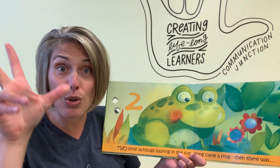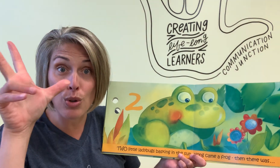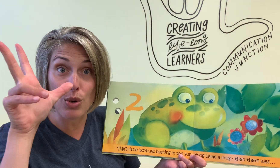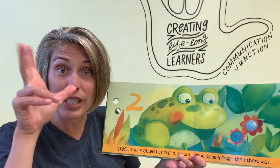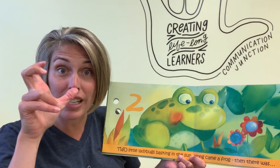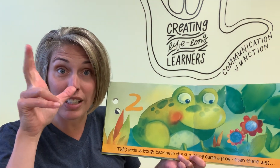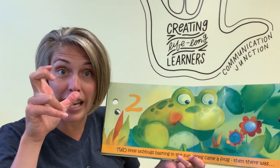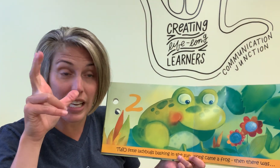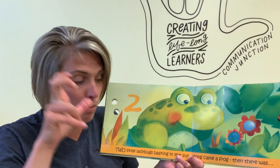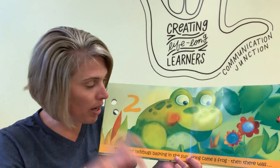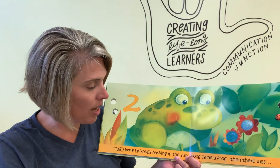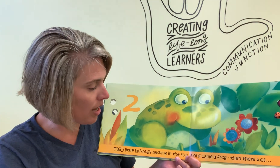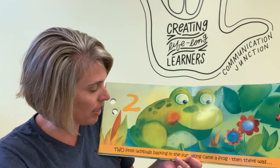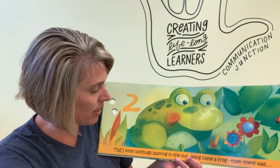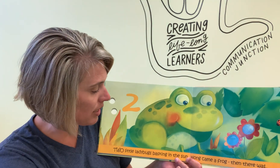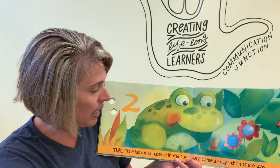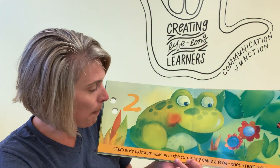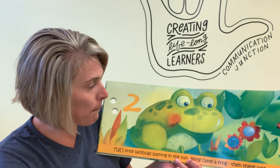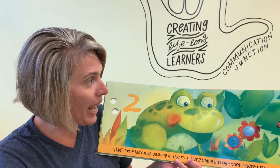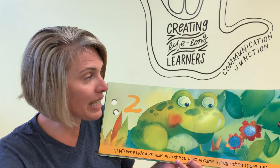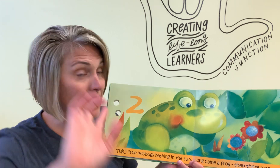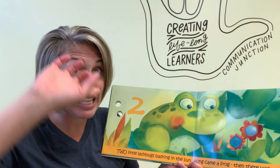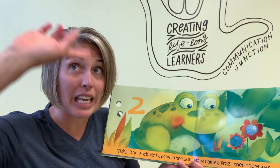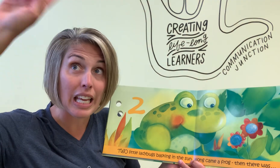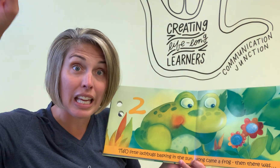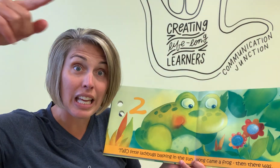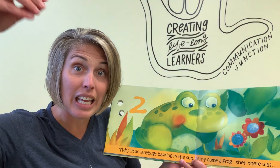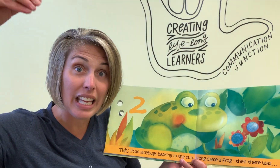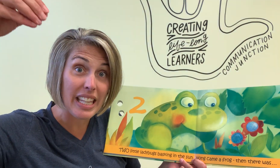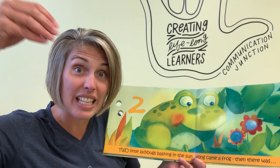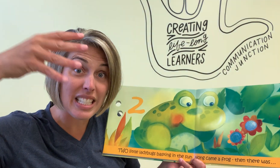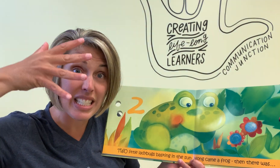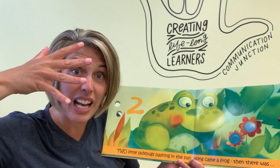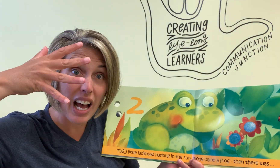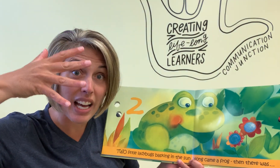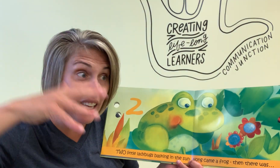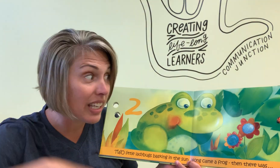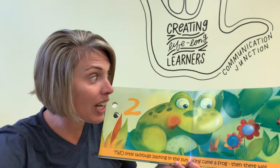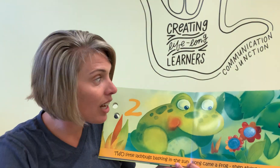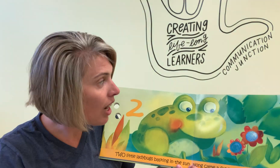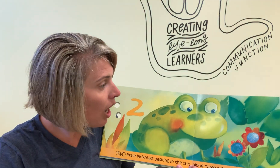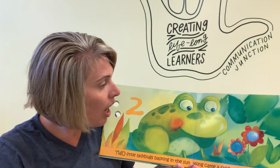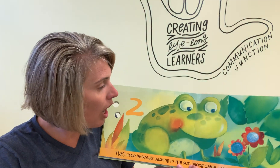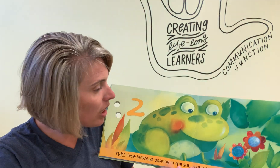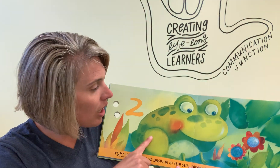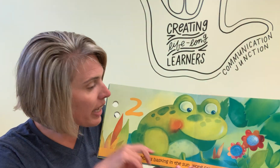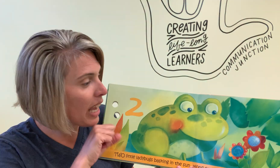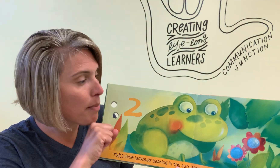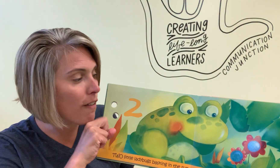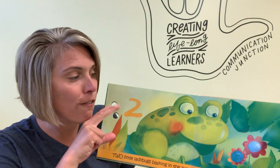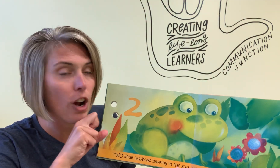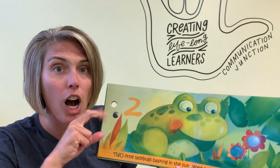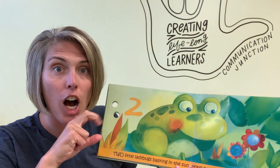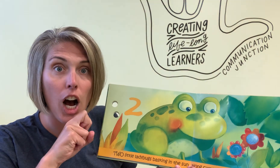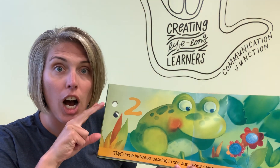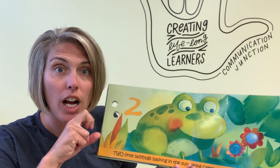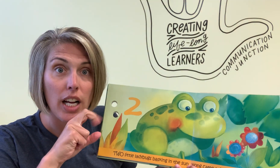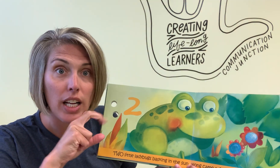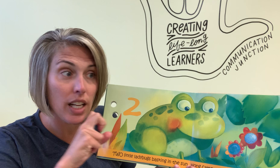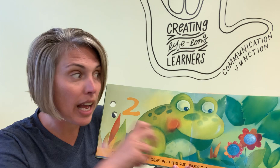2 little ladybugs basking in the sun. Along came a frog,